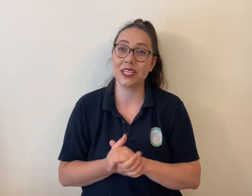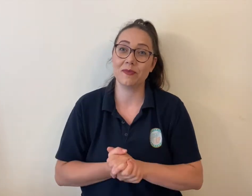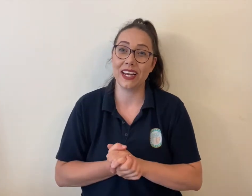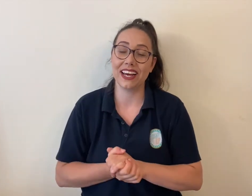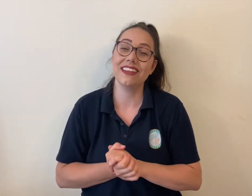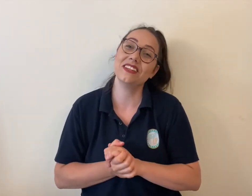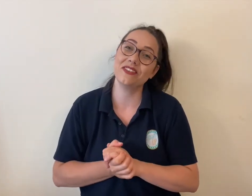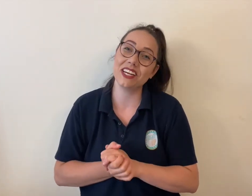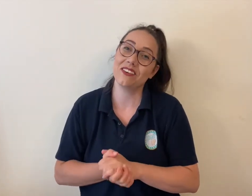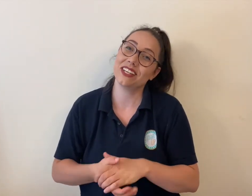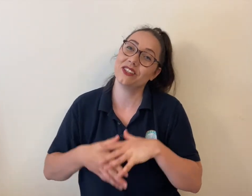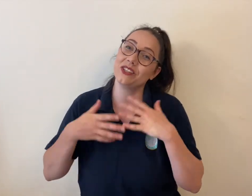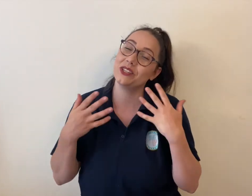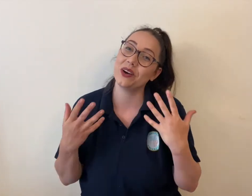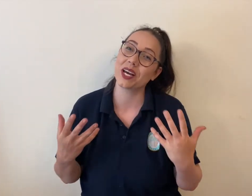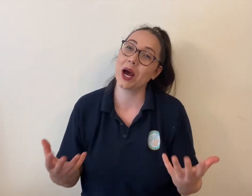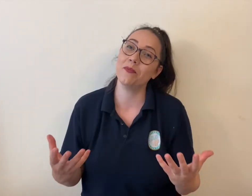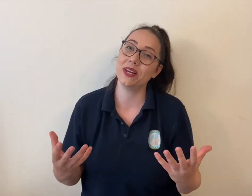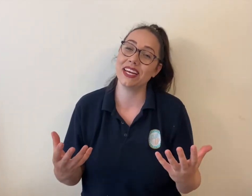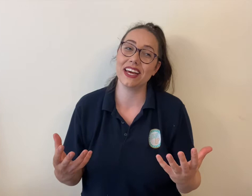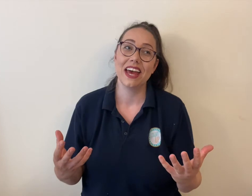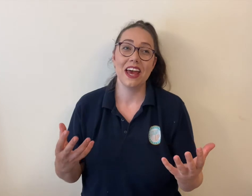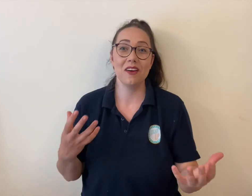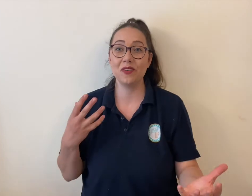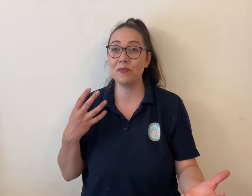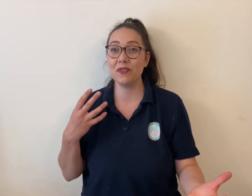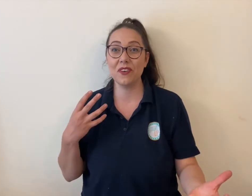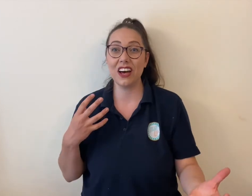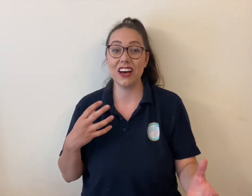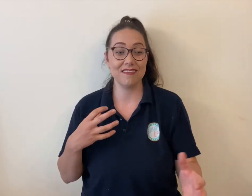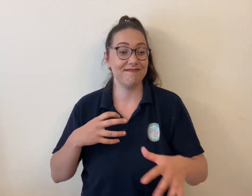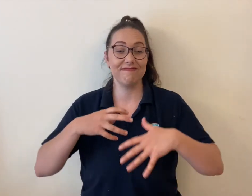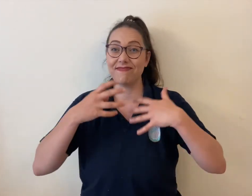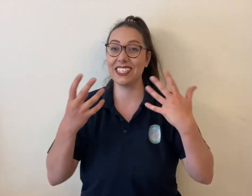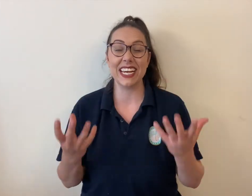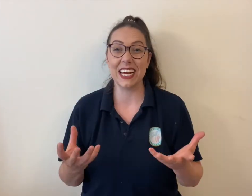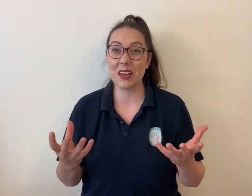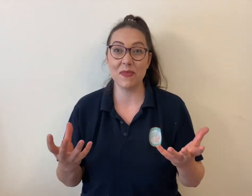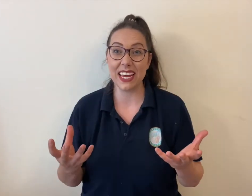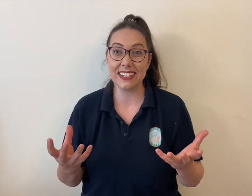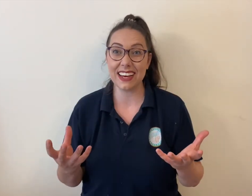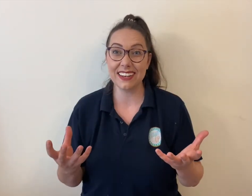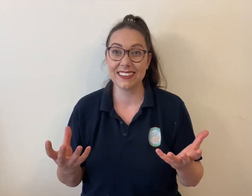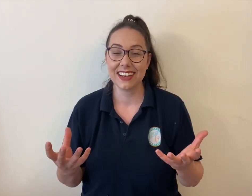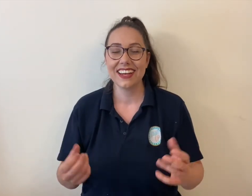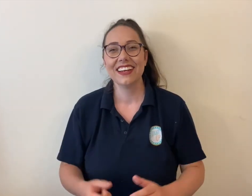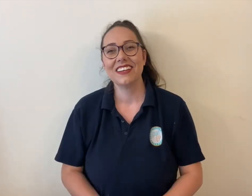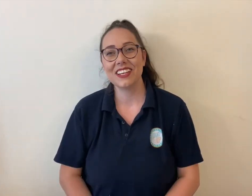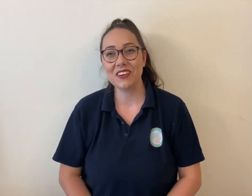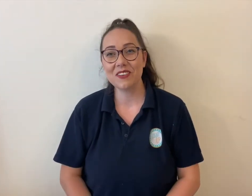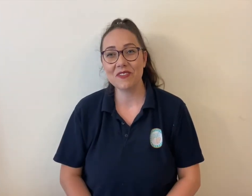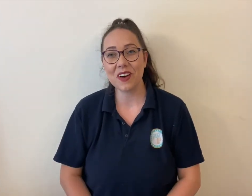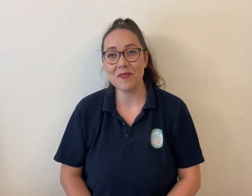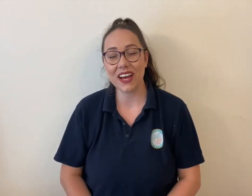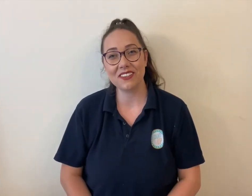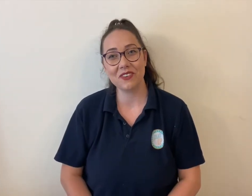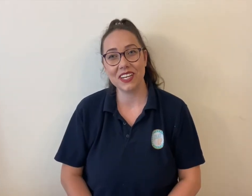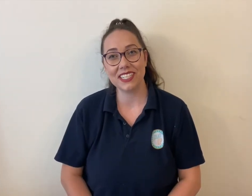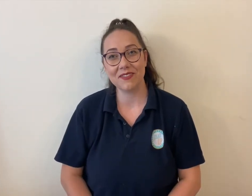spelling, and this video is just to accompany it if you prefer seeing it being done. So you can refer back to your creativity